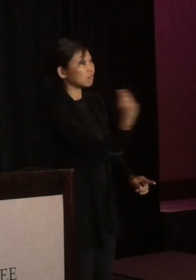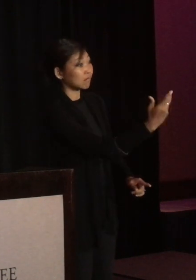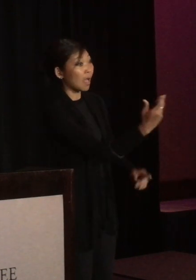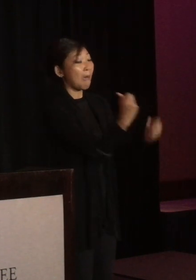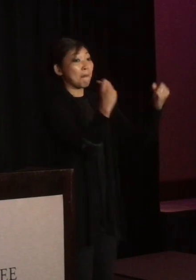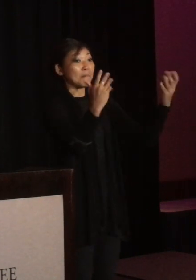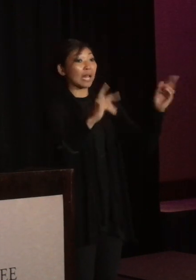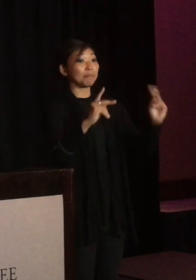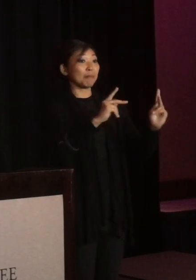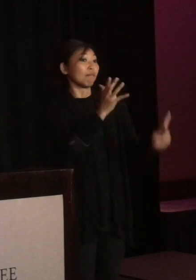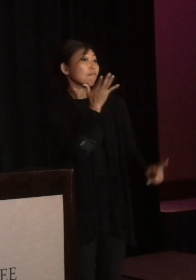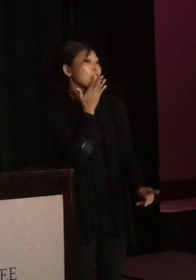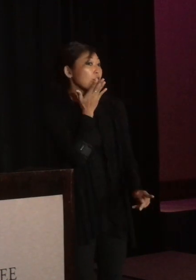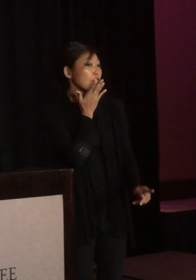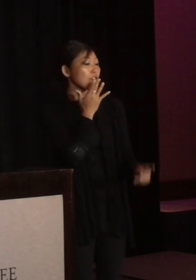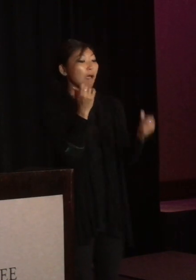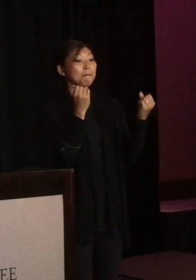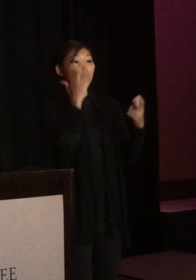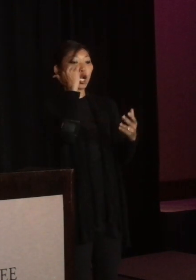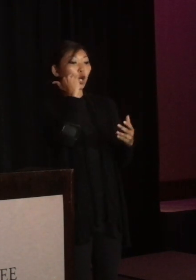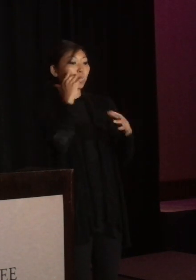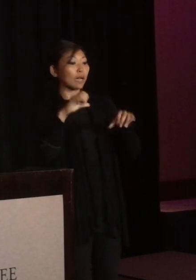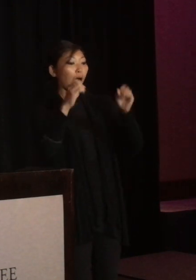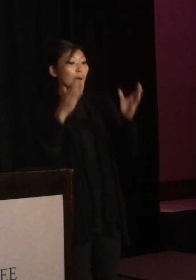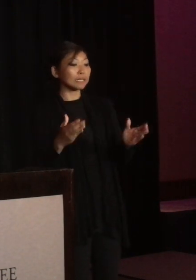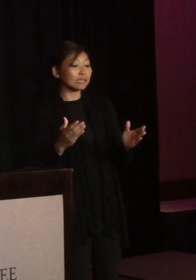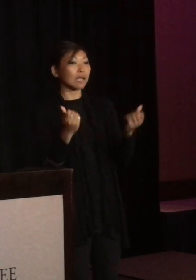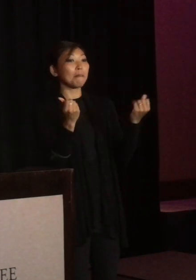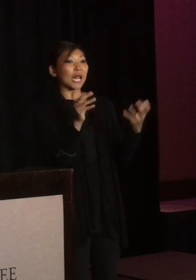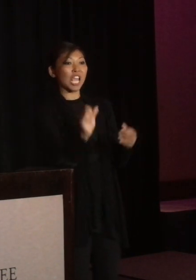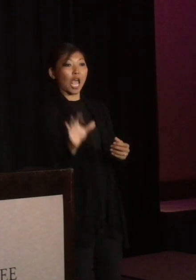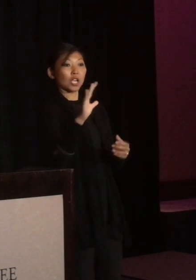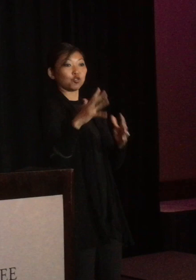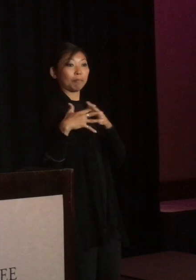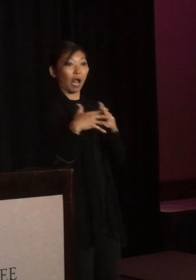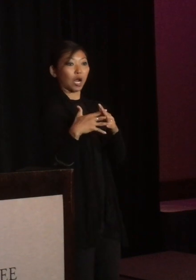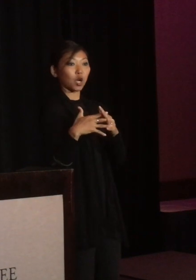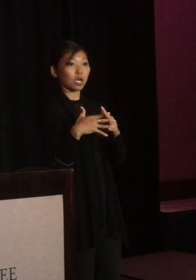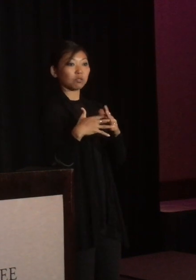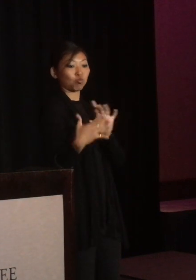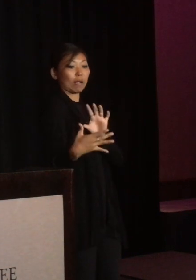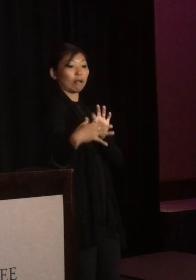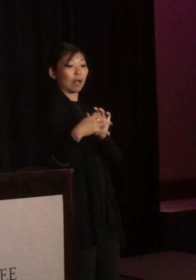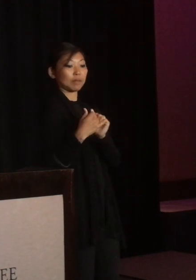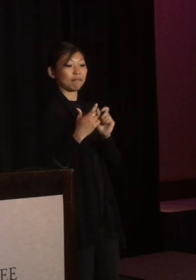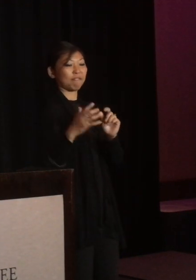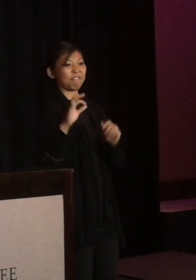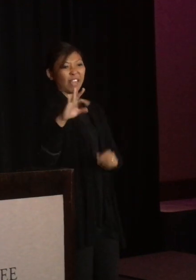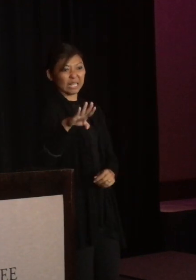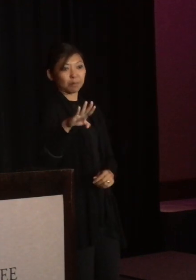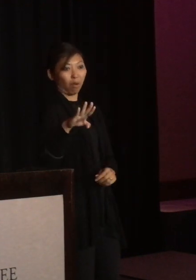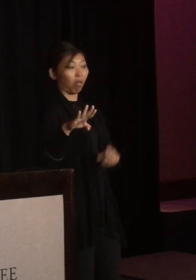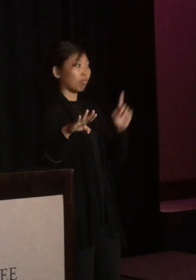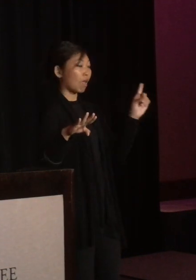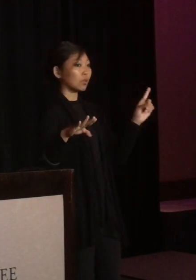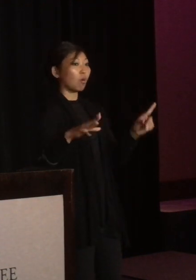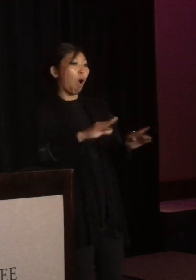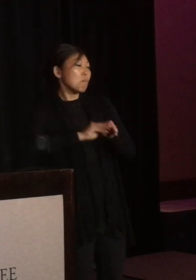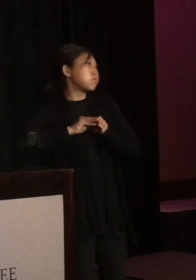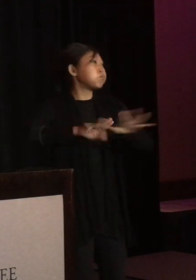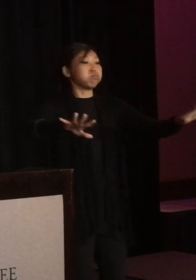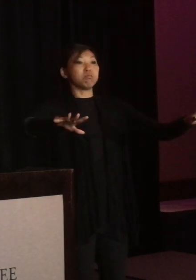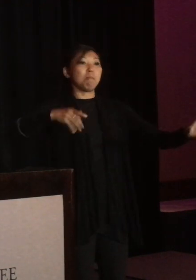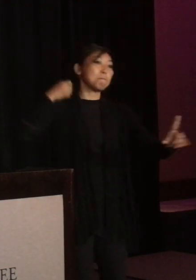people of color and a lot of Korean adoptees and a lot of Asian Americans that are connected to me on Facebook. This one hit a lot